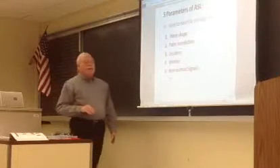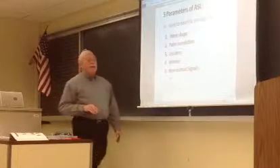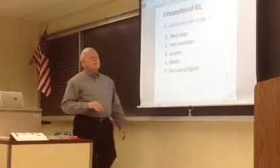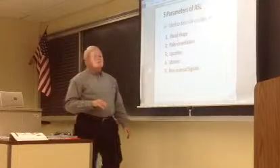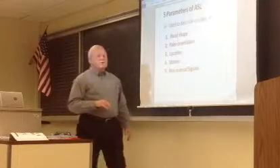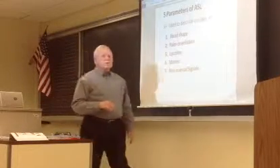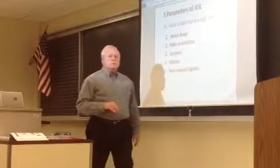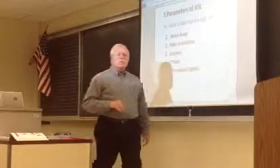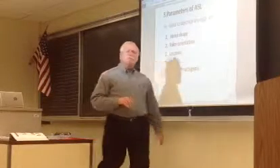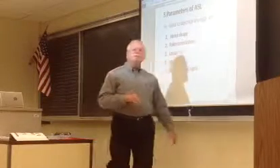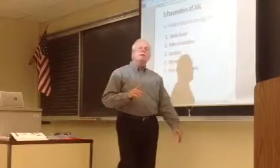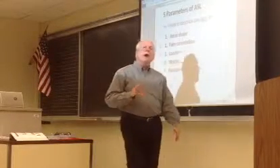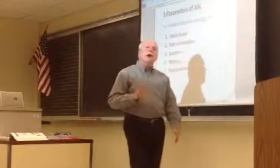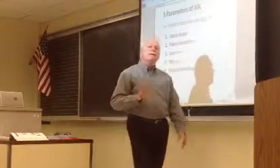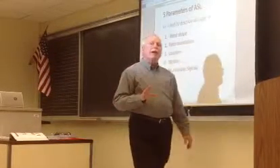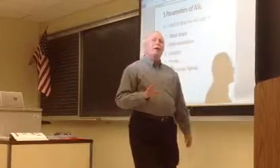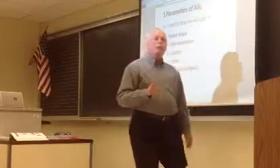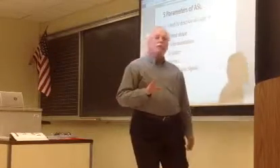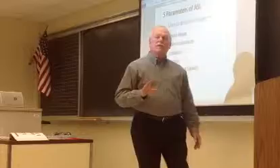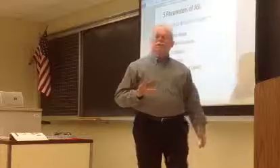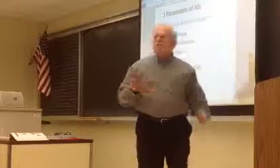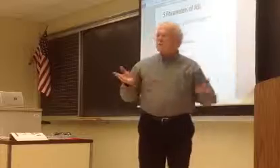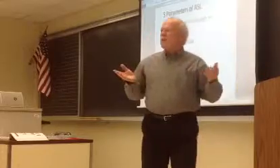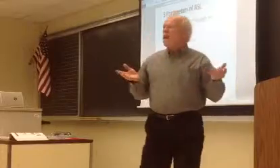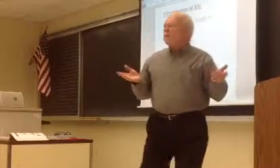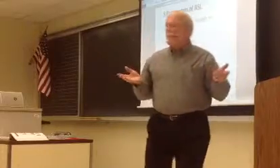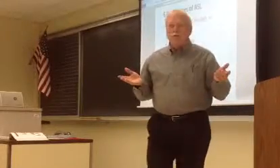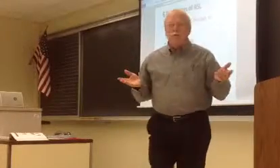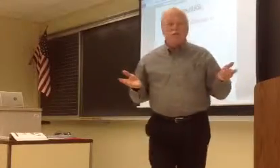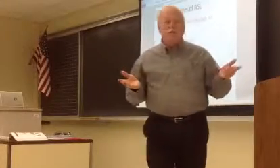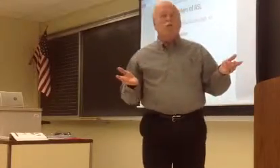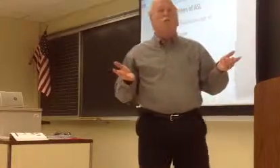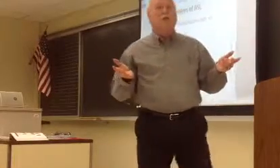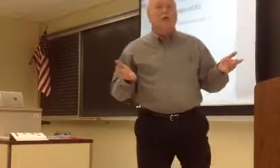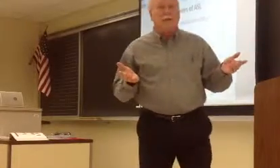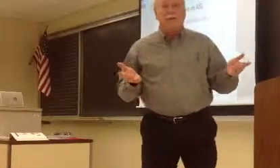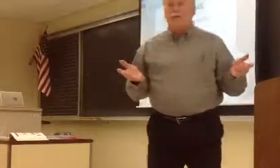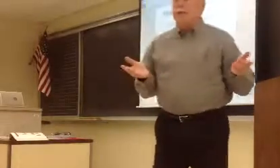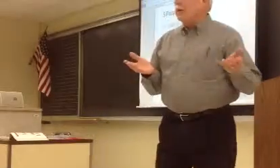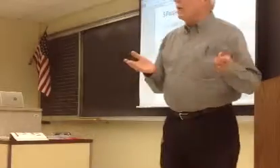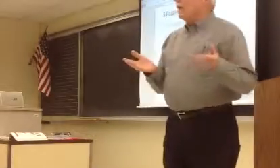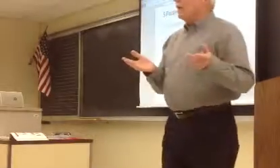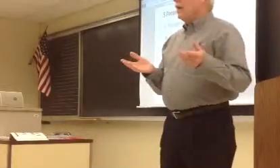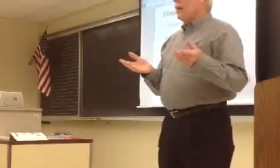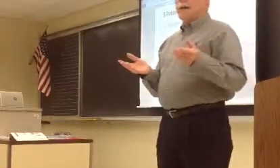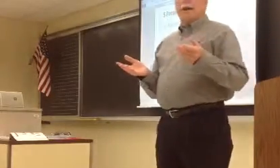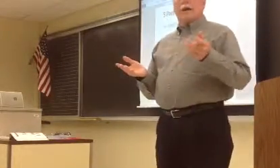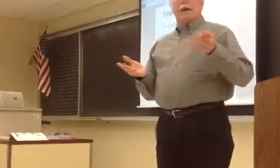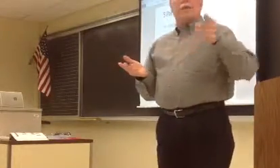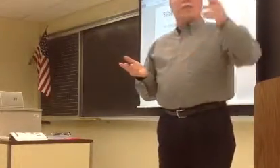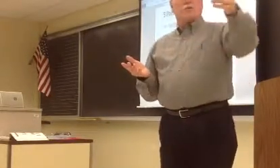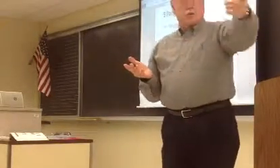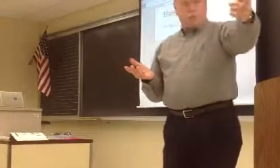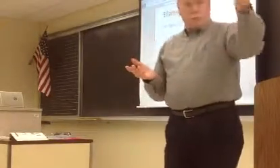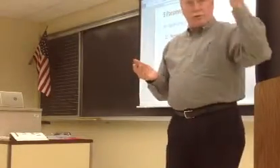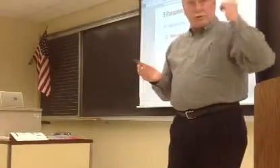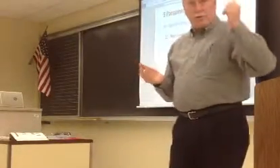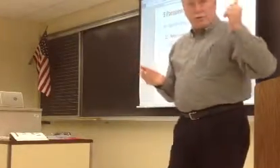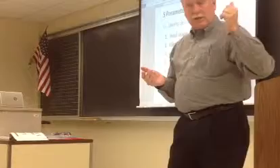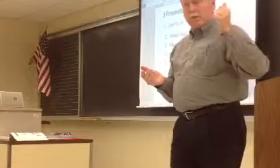Non-manual signals, what's the non-manual, what does a non-manual signal mean? Like the Facial eyebrows. expression. Facial expressions, for example.